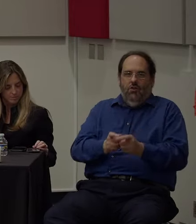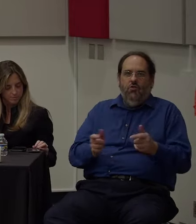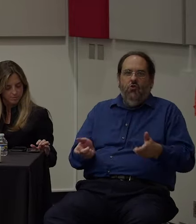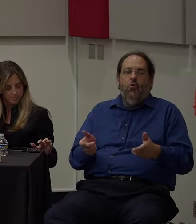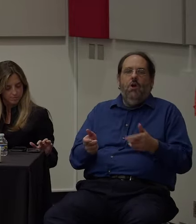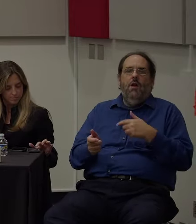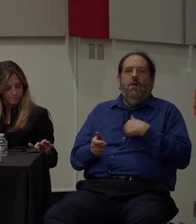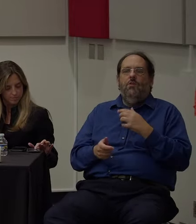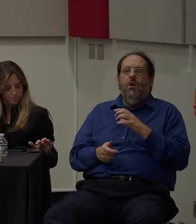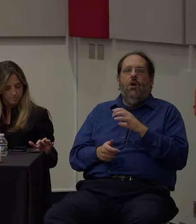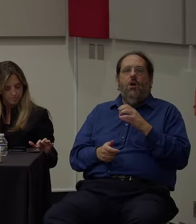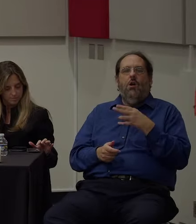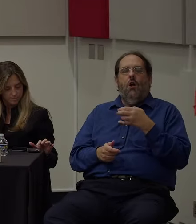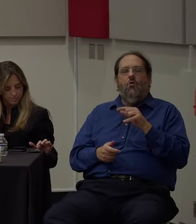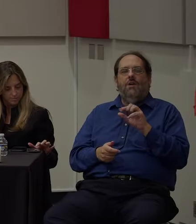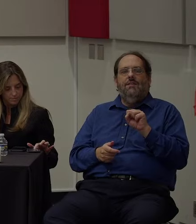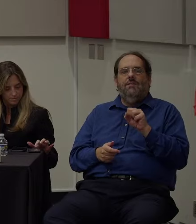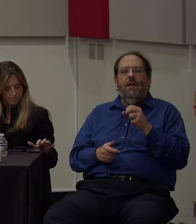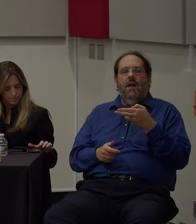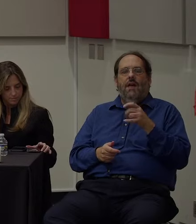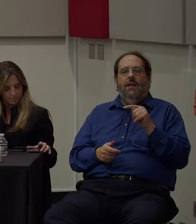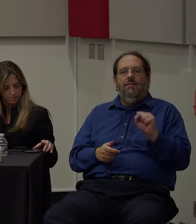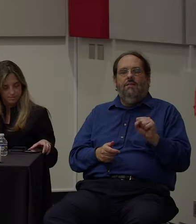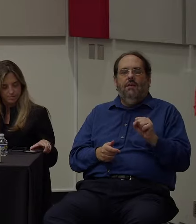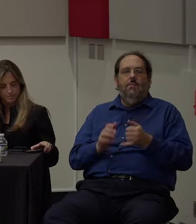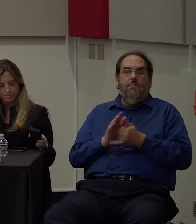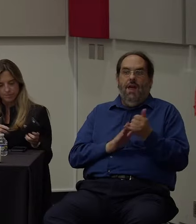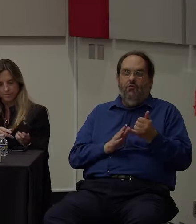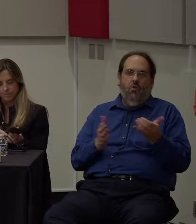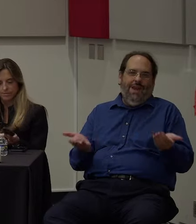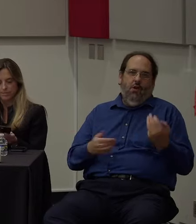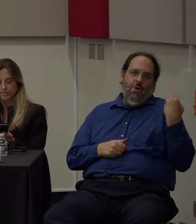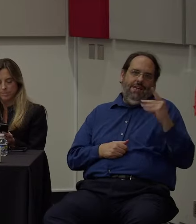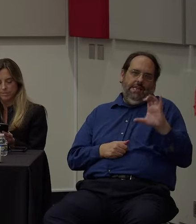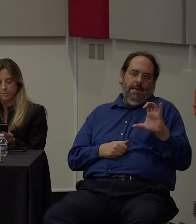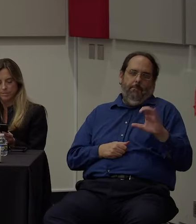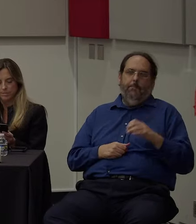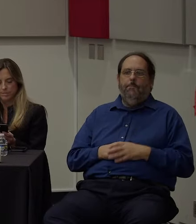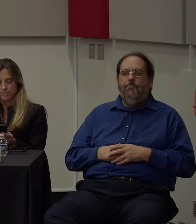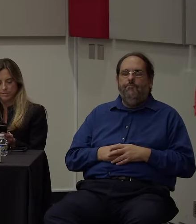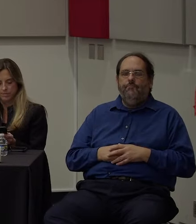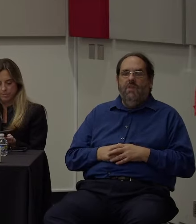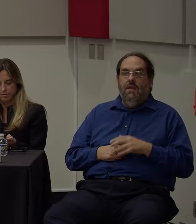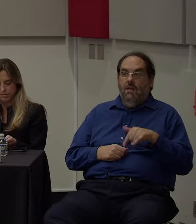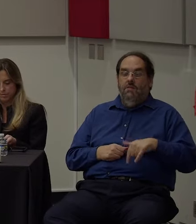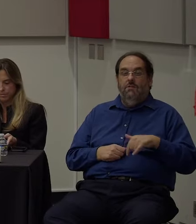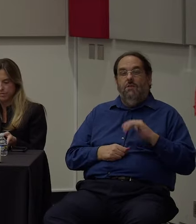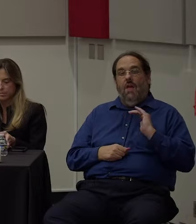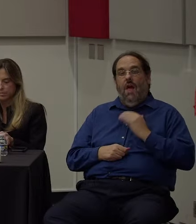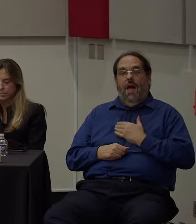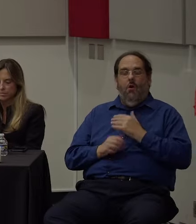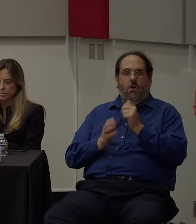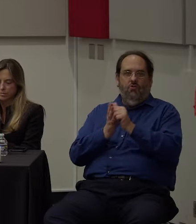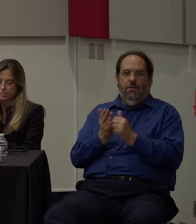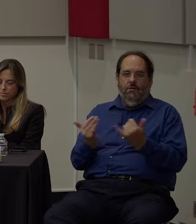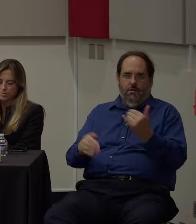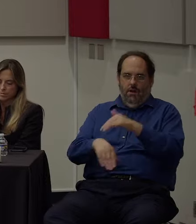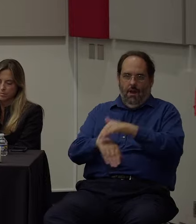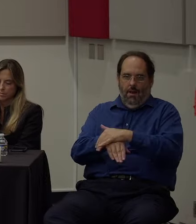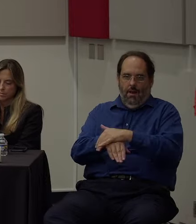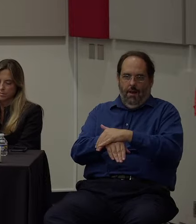to the Congress Heights Metro Station located in Washington, D.C. This is our agenda